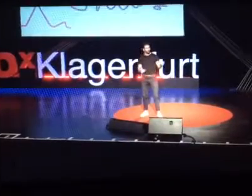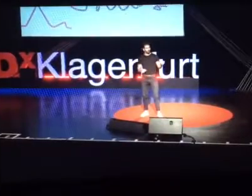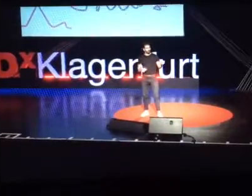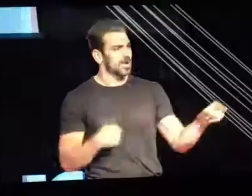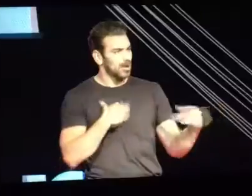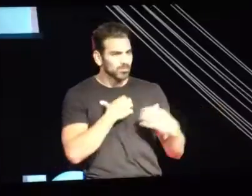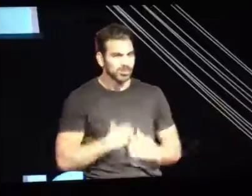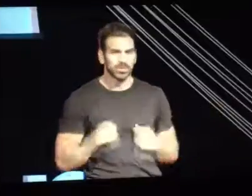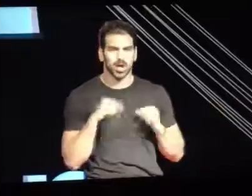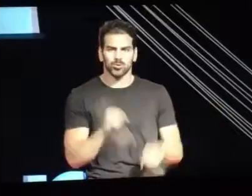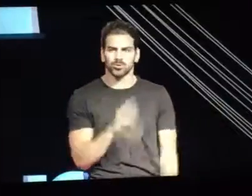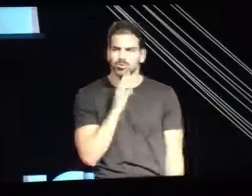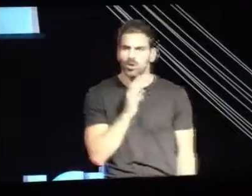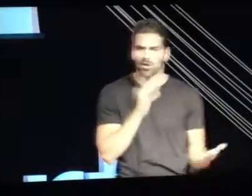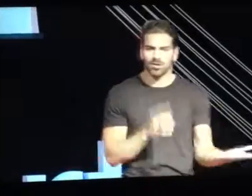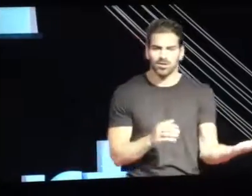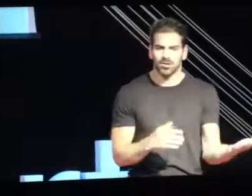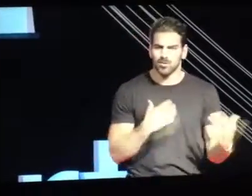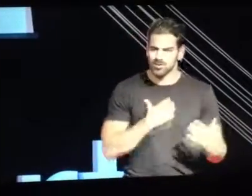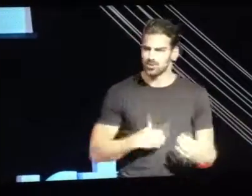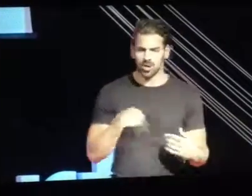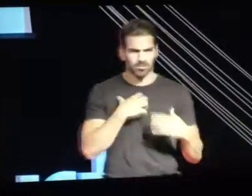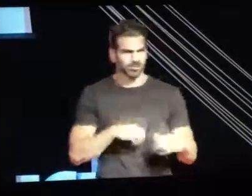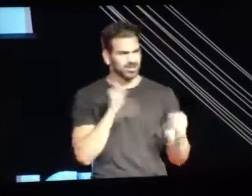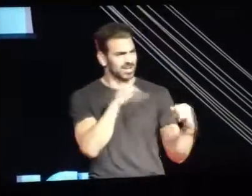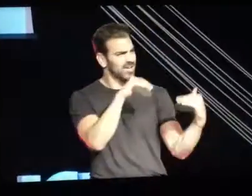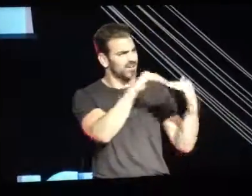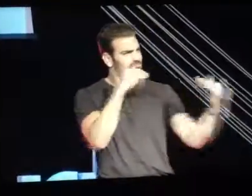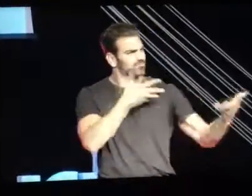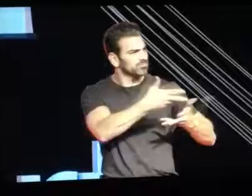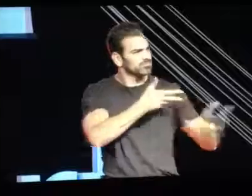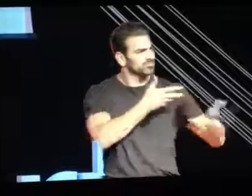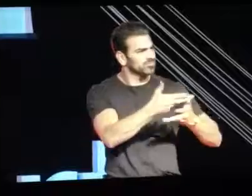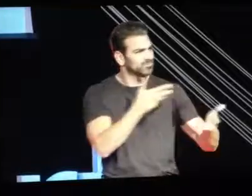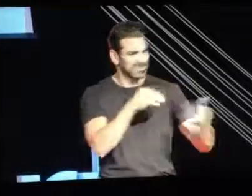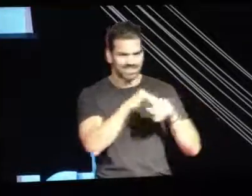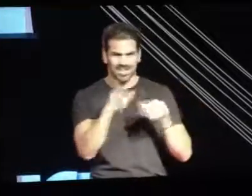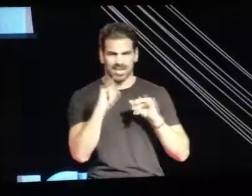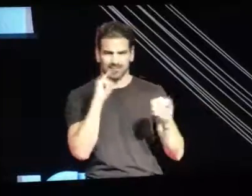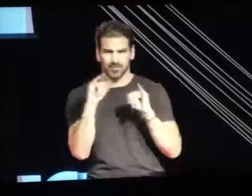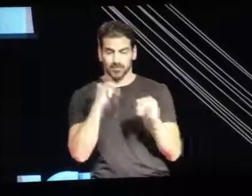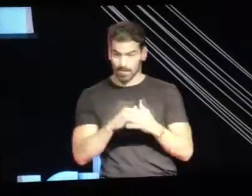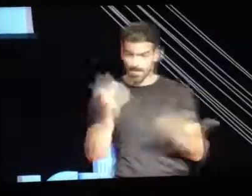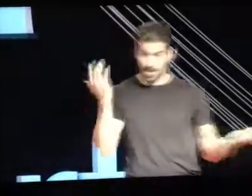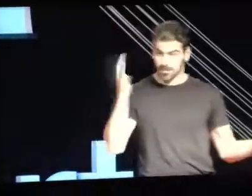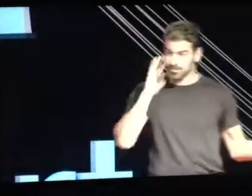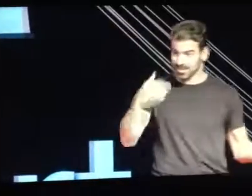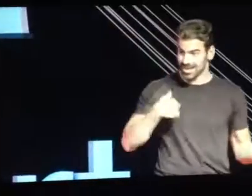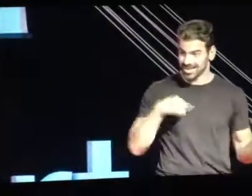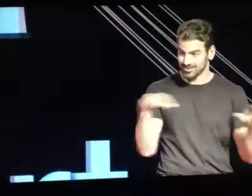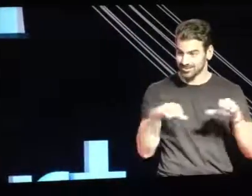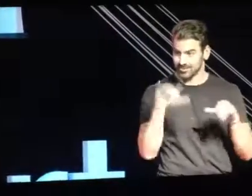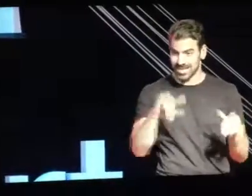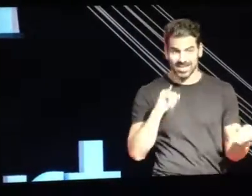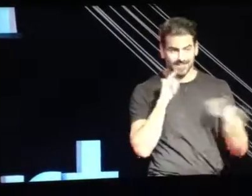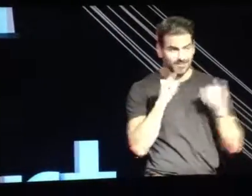wishing I could hear, wishing I could talk to them, wishing that inequality wasn't